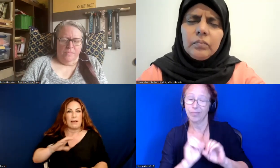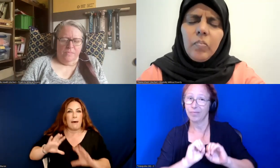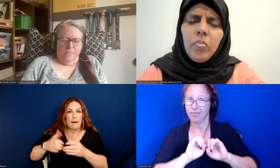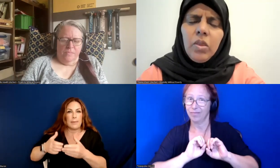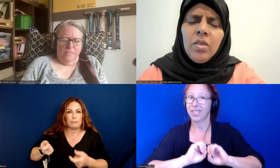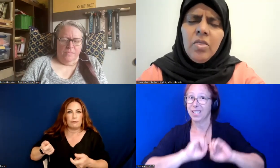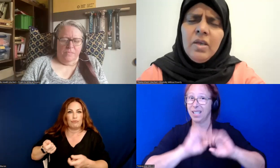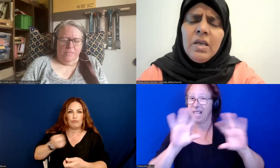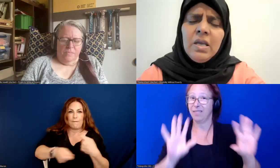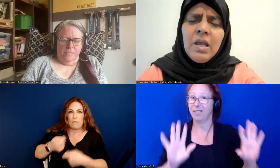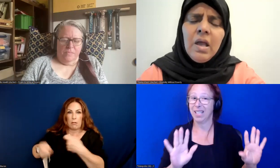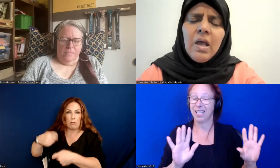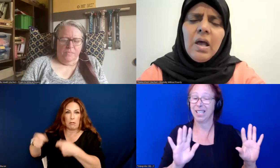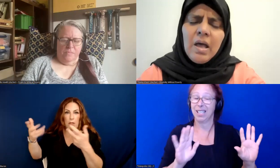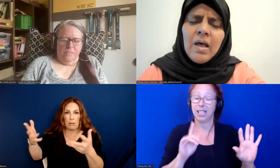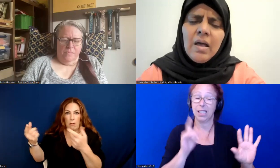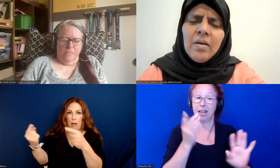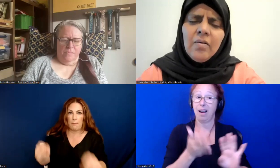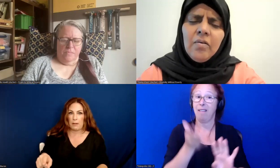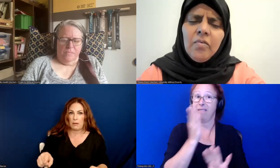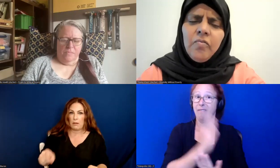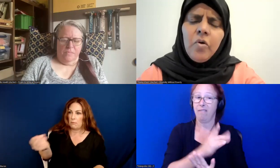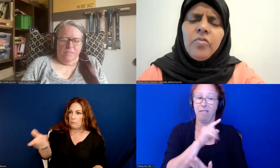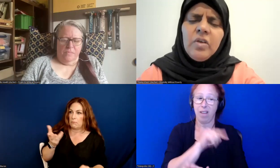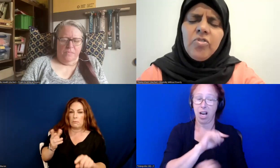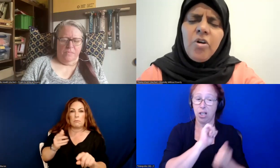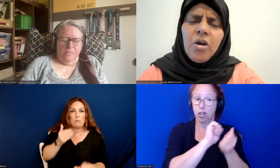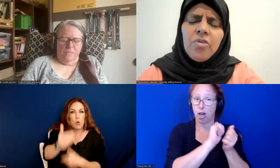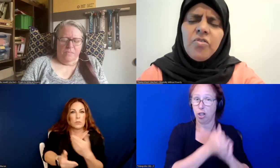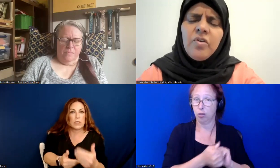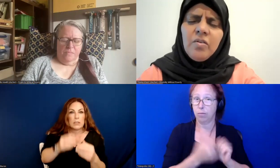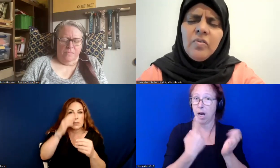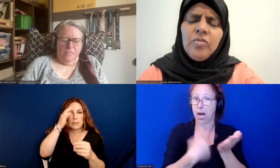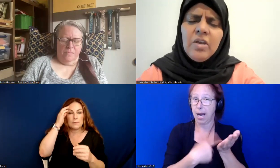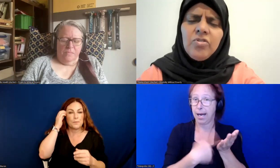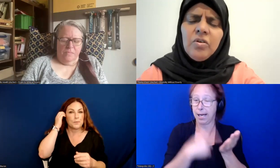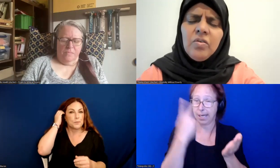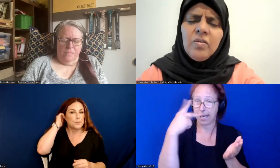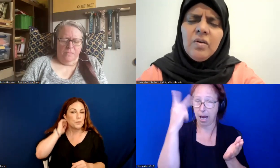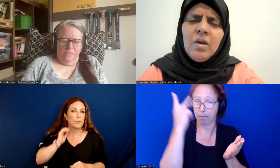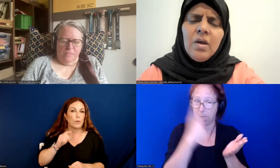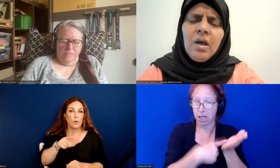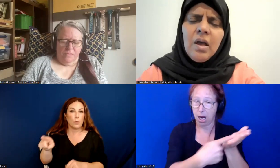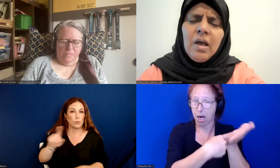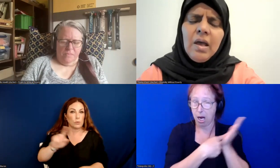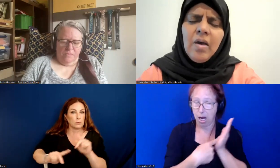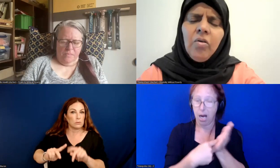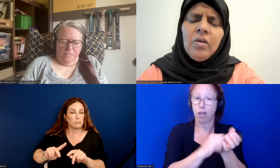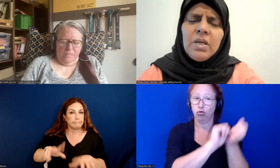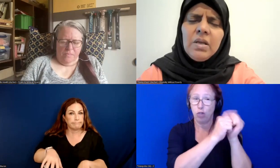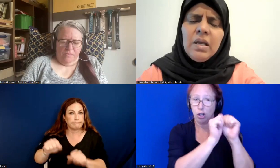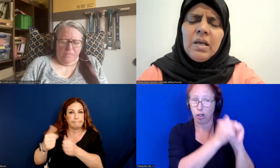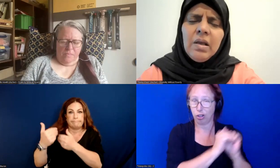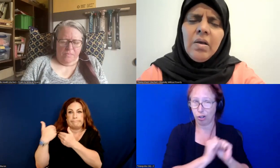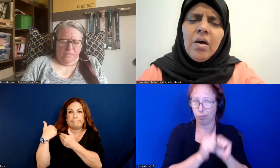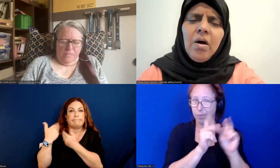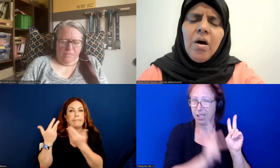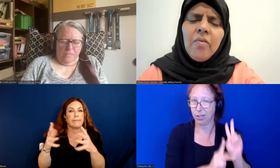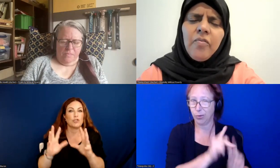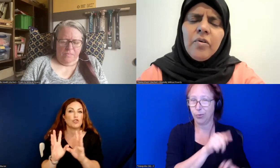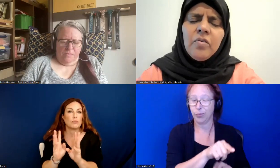Um, the folks in charge of consultations held a